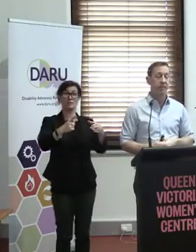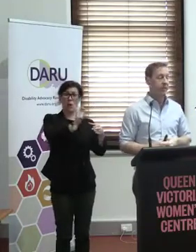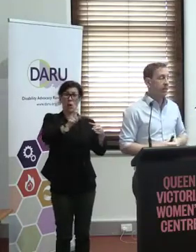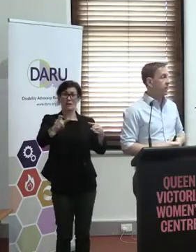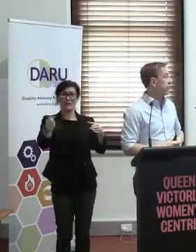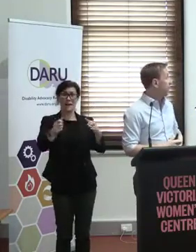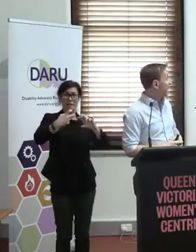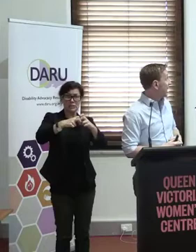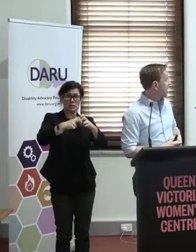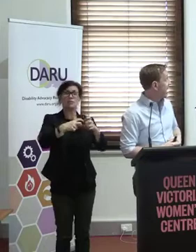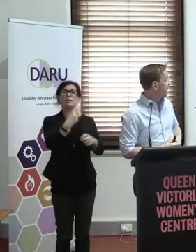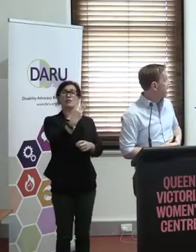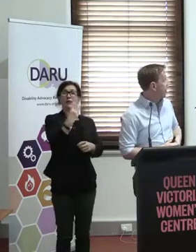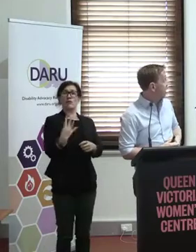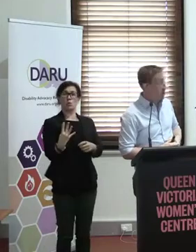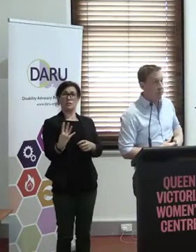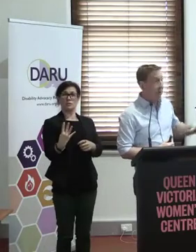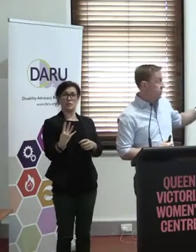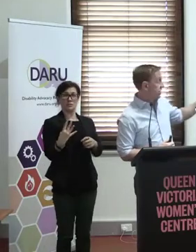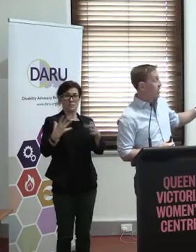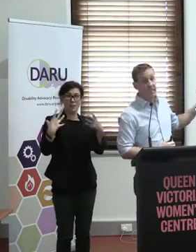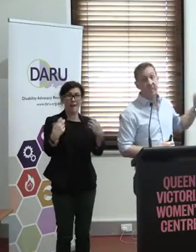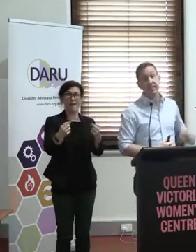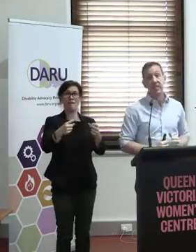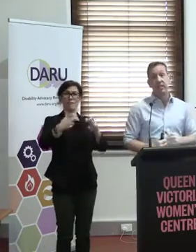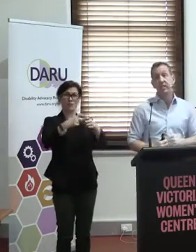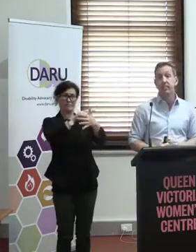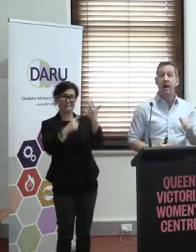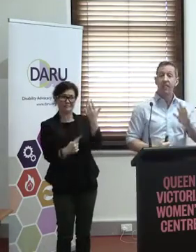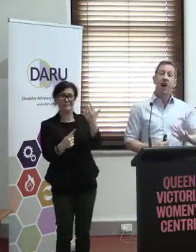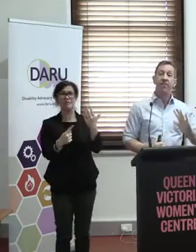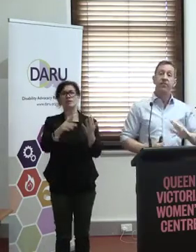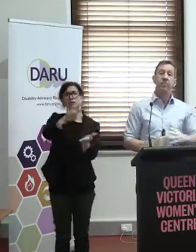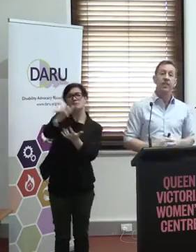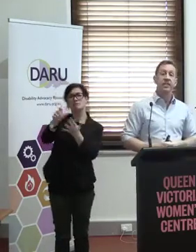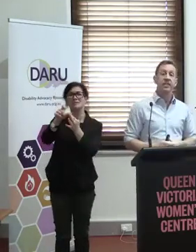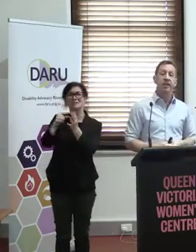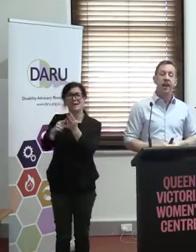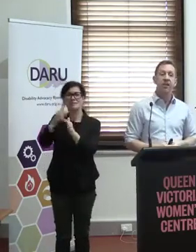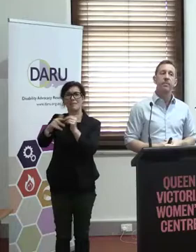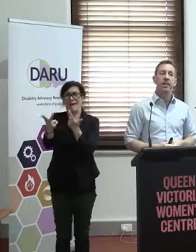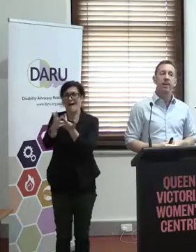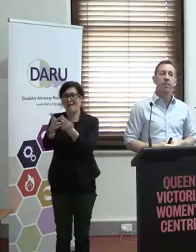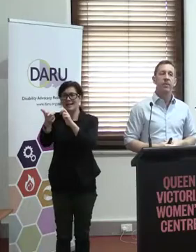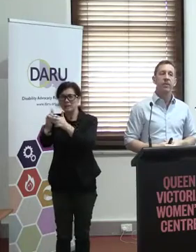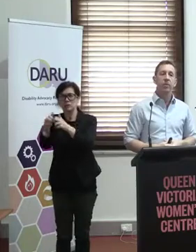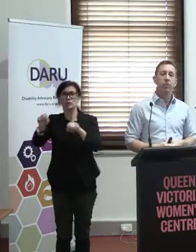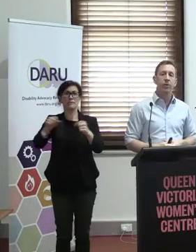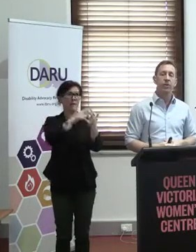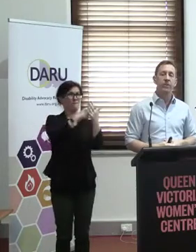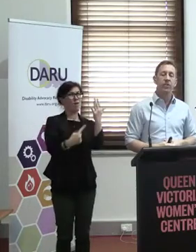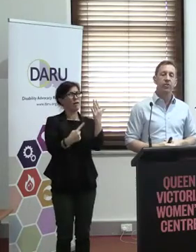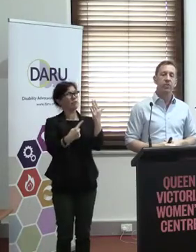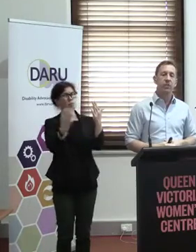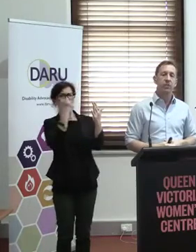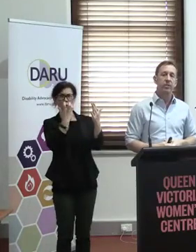with. So we collect data on around a dozen different issues, but 5 of them really stand out as making up